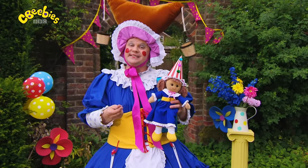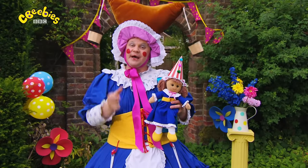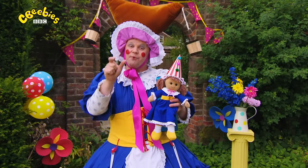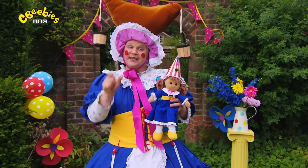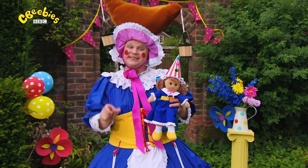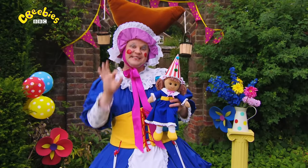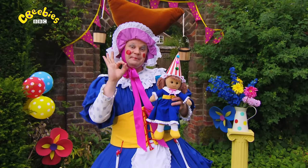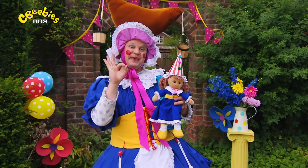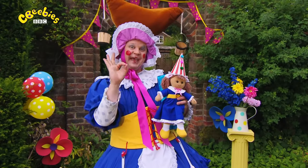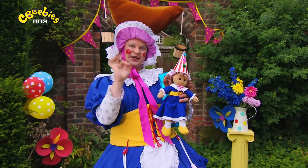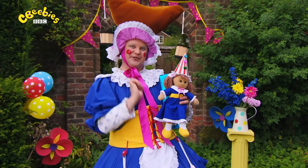someone special